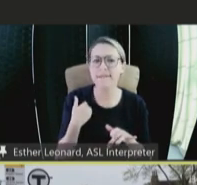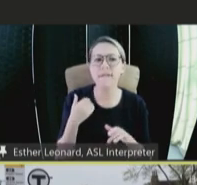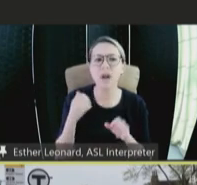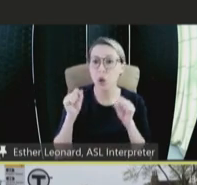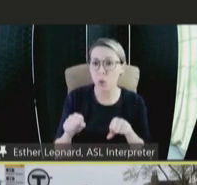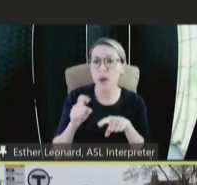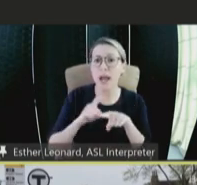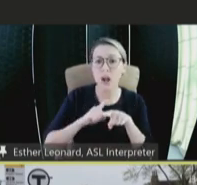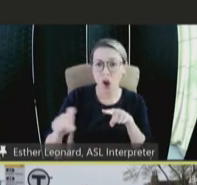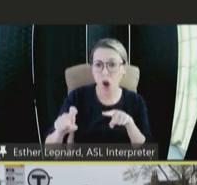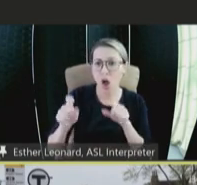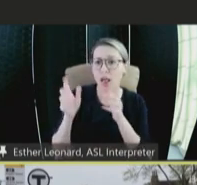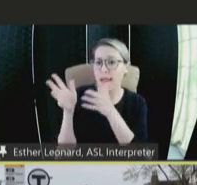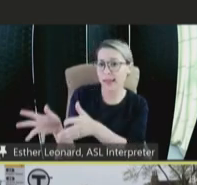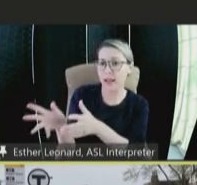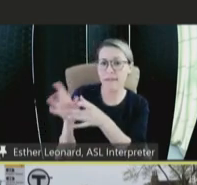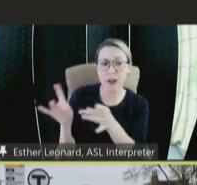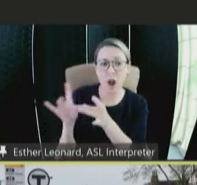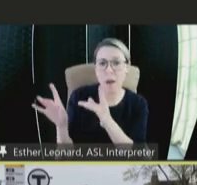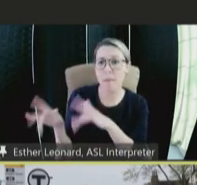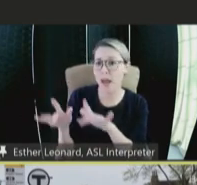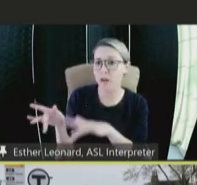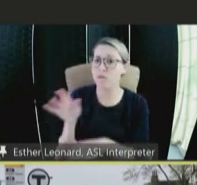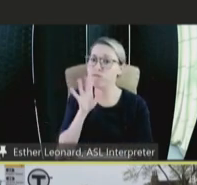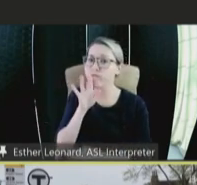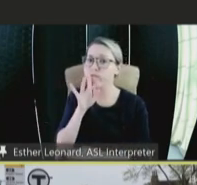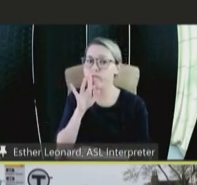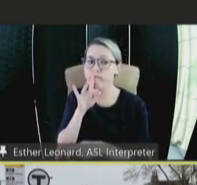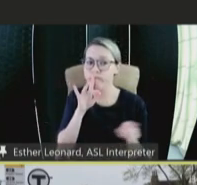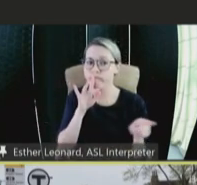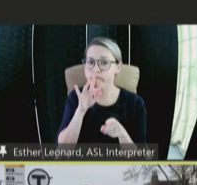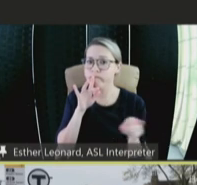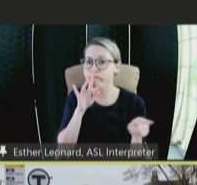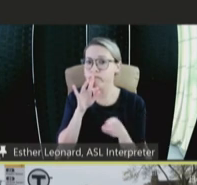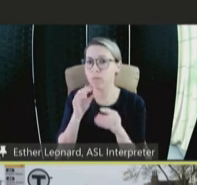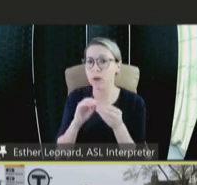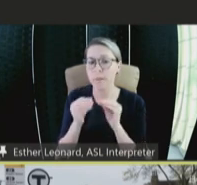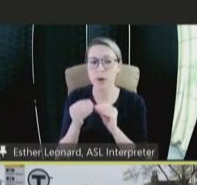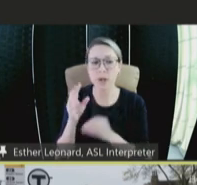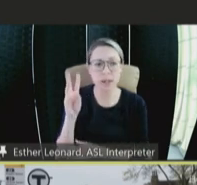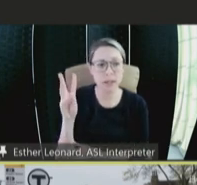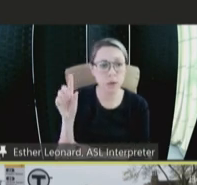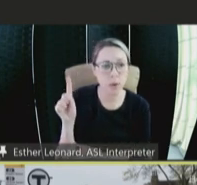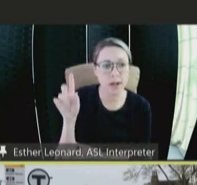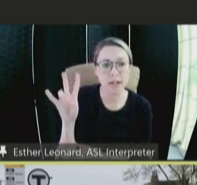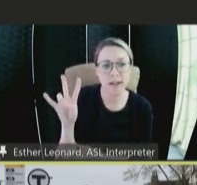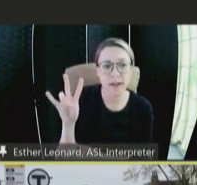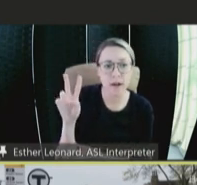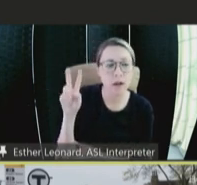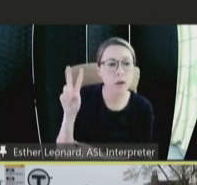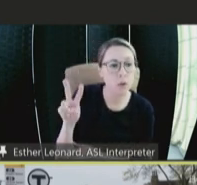in and leave your comments verbally if you would like to. And the number for that is